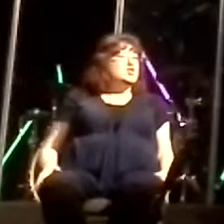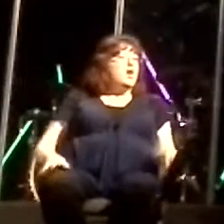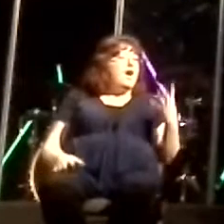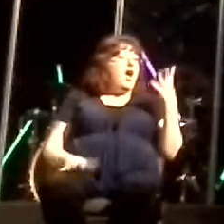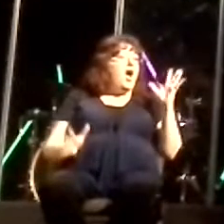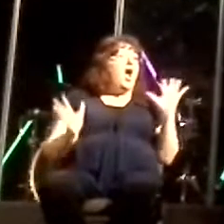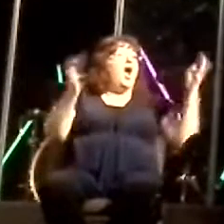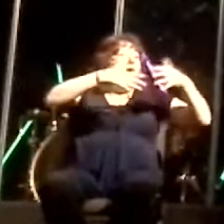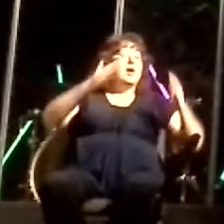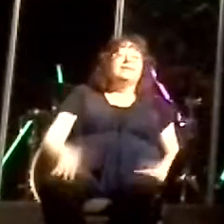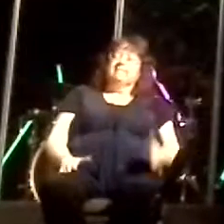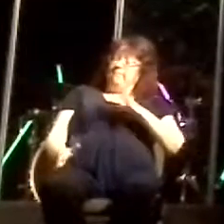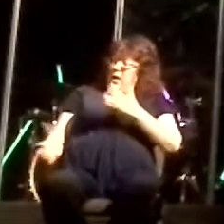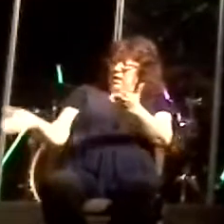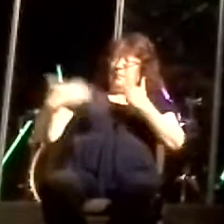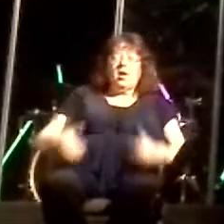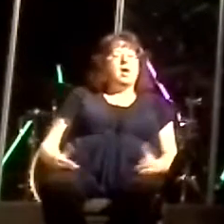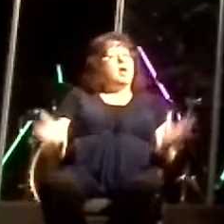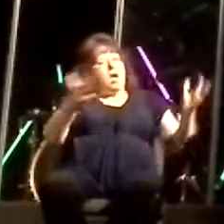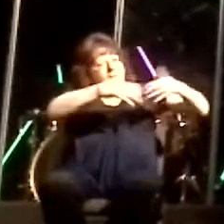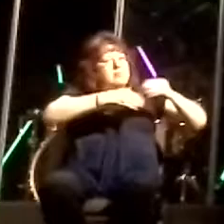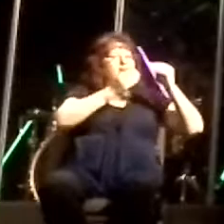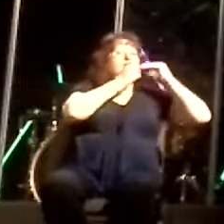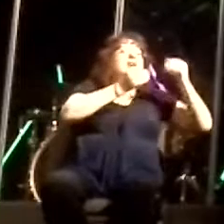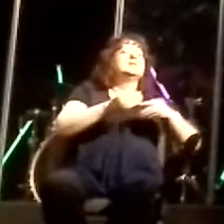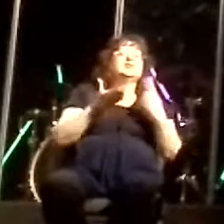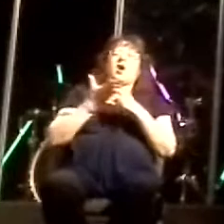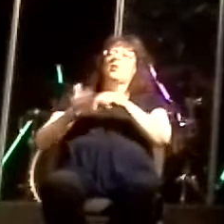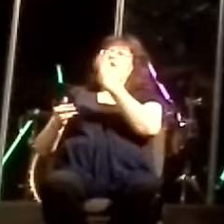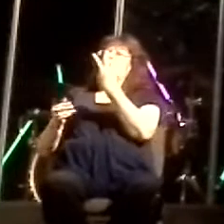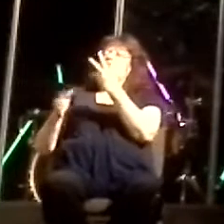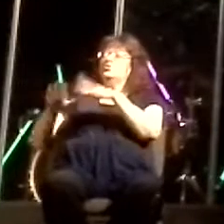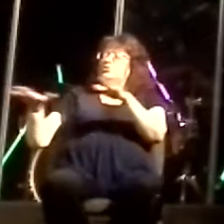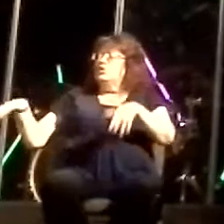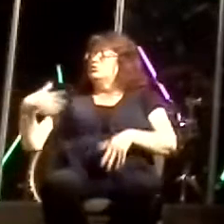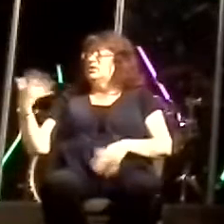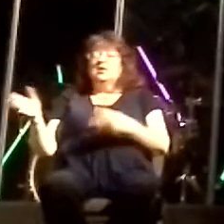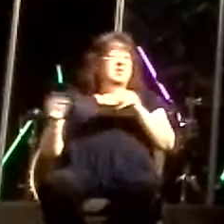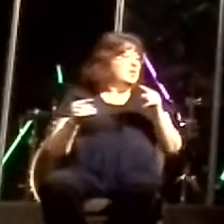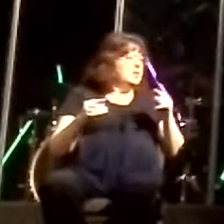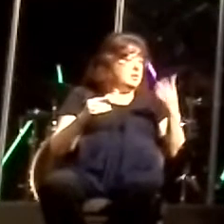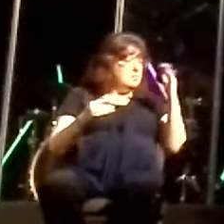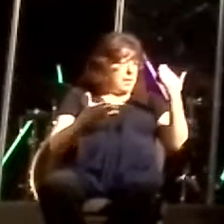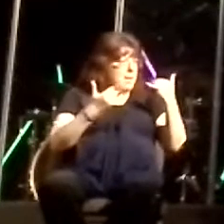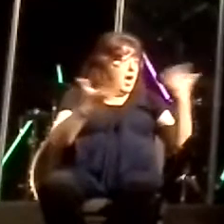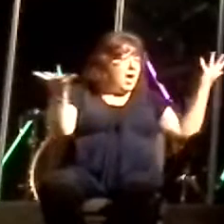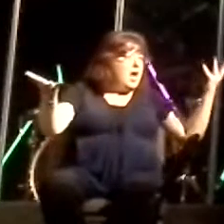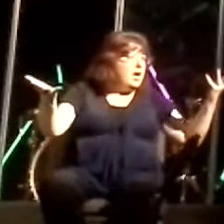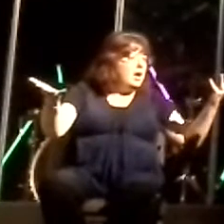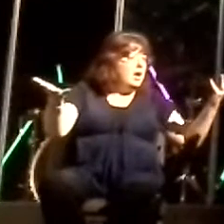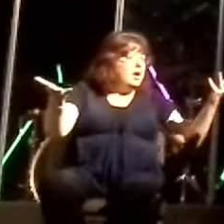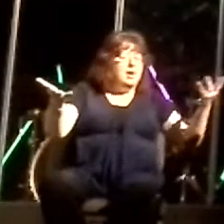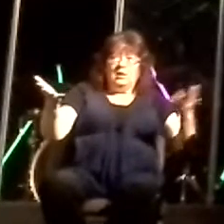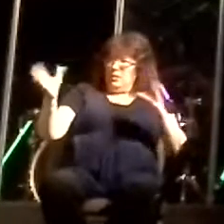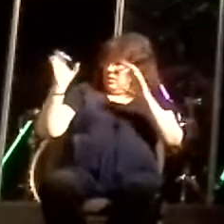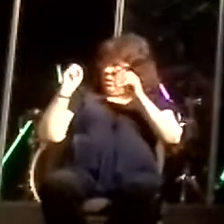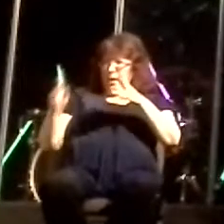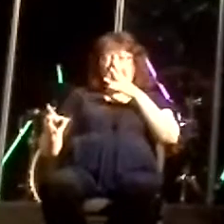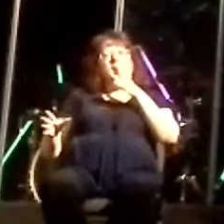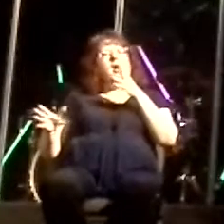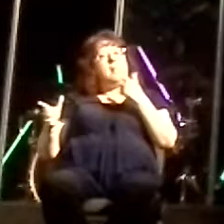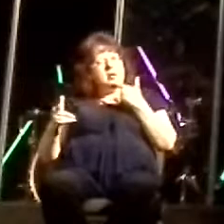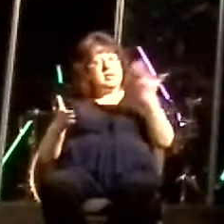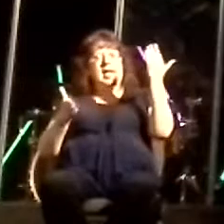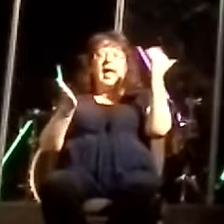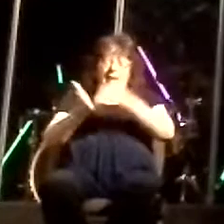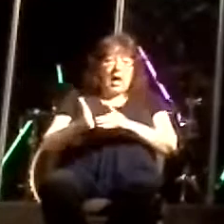you, oh, come on, bring it in. Another hug, another kiss, talk to two more grandkids, turn around and go, well, say goodbye. I'm like, okay, Mom, I'll